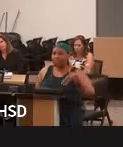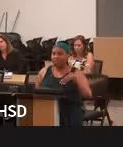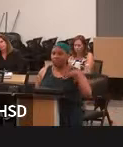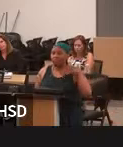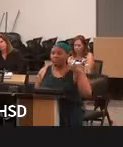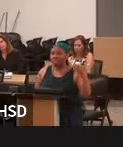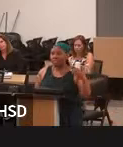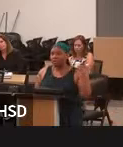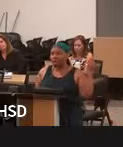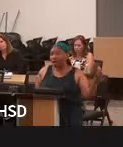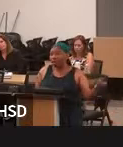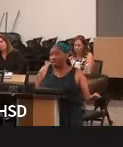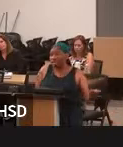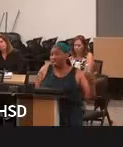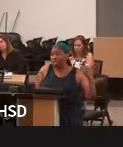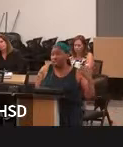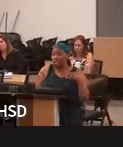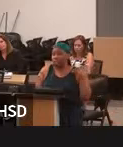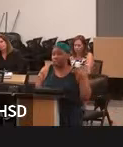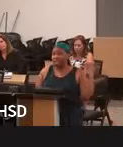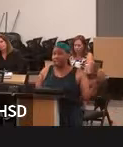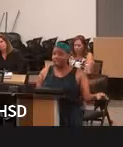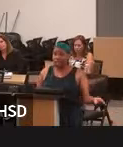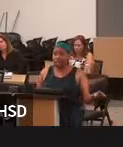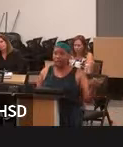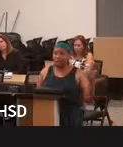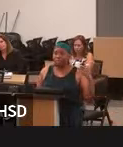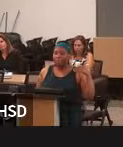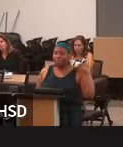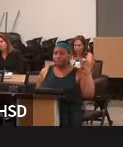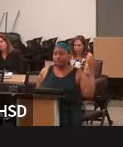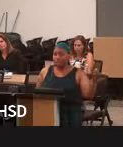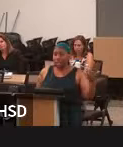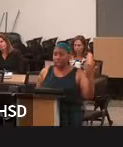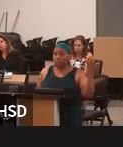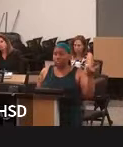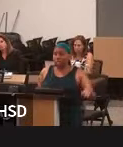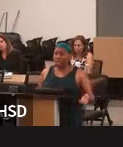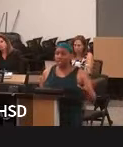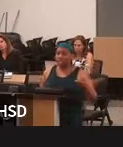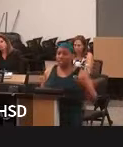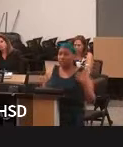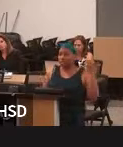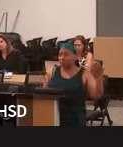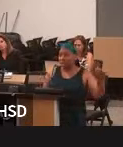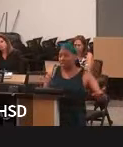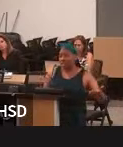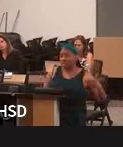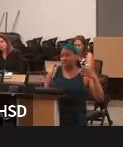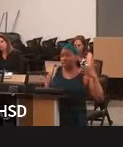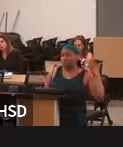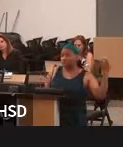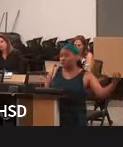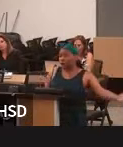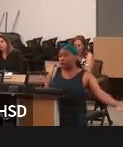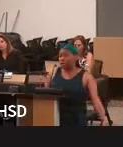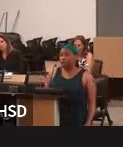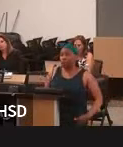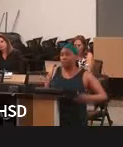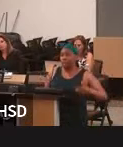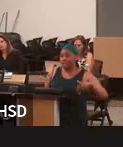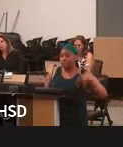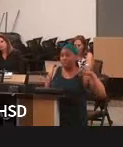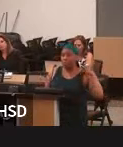I benefited from listening to my colleagues and sharing on occasion. The ability to come together in a safe space, discuss real